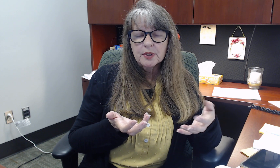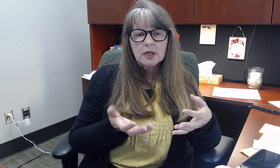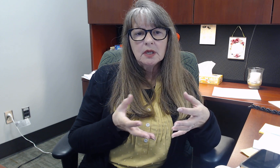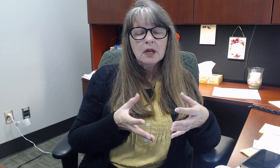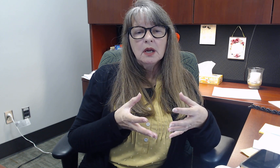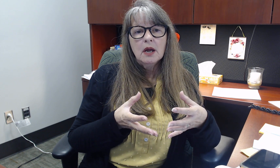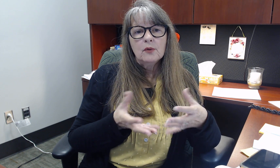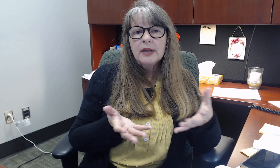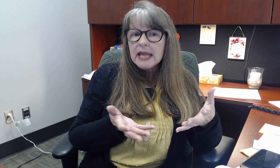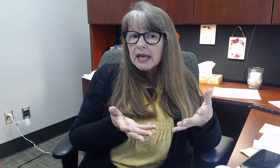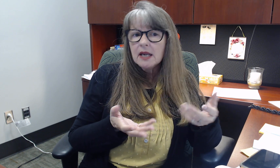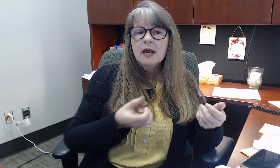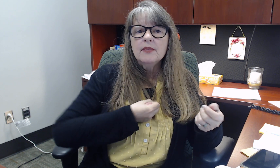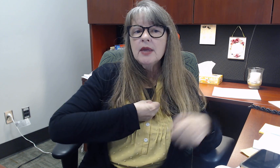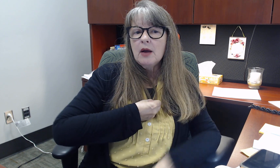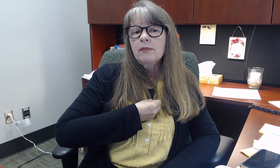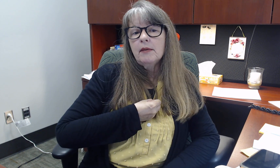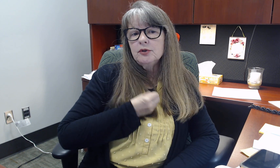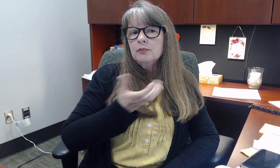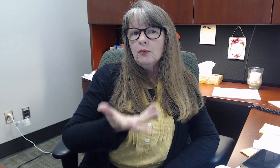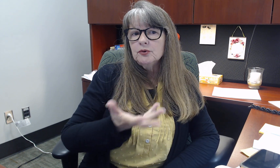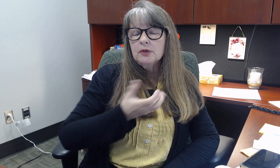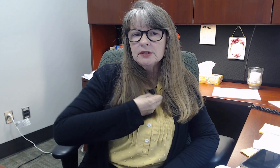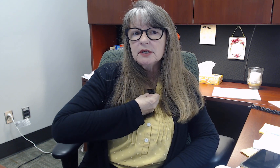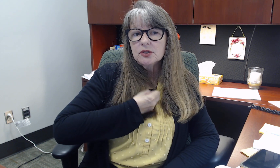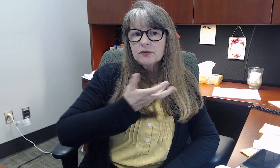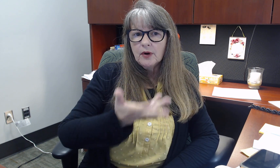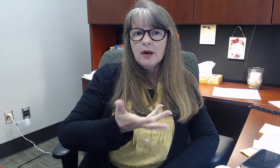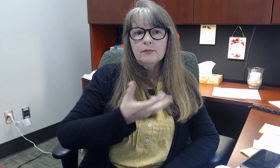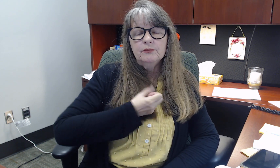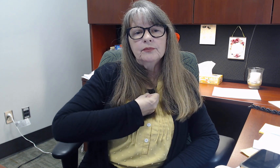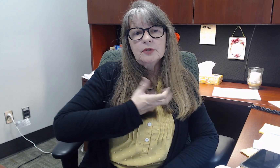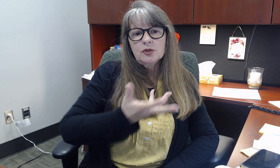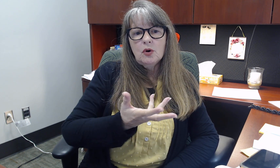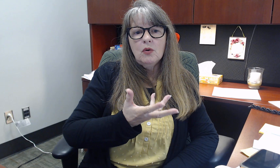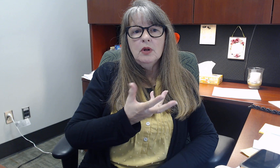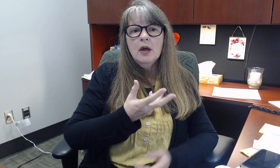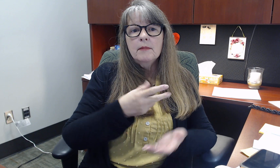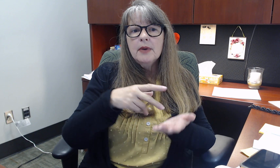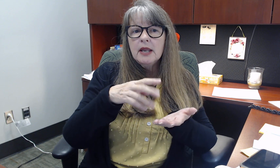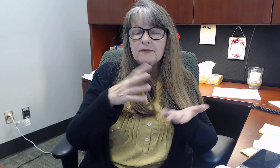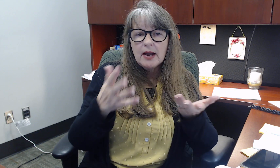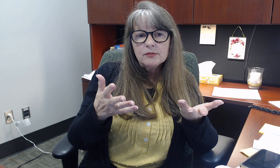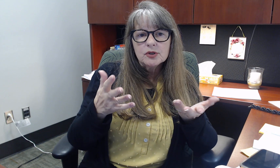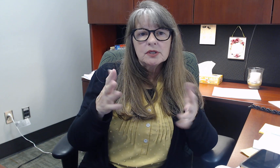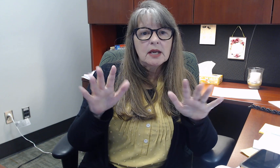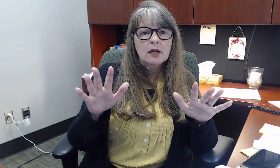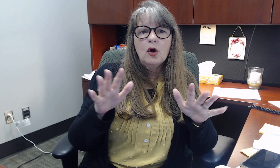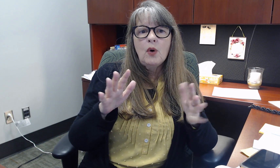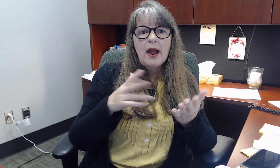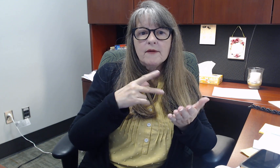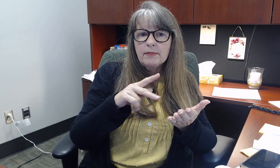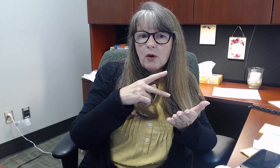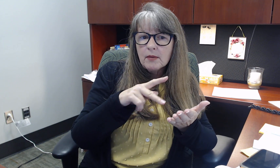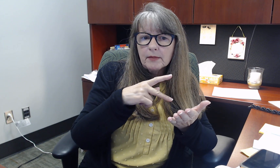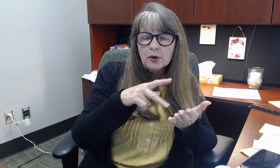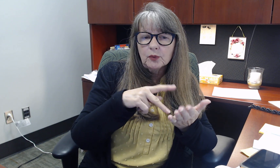poetry reading, then I would probably do poetry because it is from the soul. But if I'm just saying, oh, I have a poem I'm going to